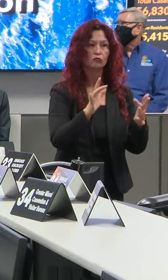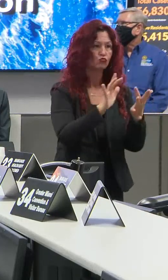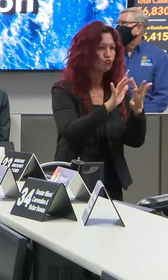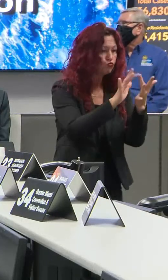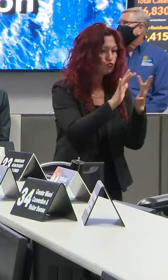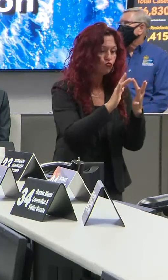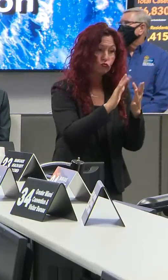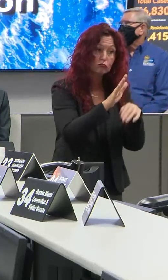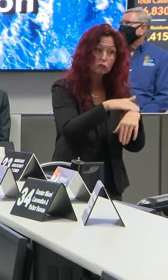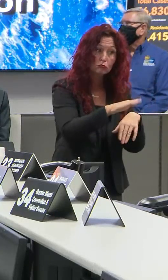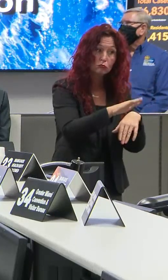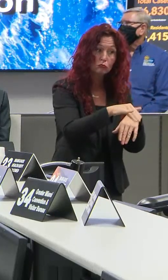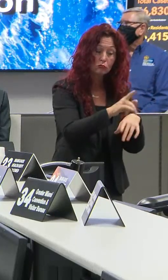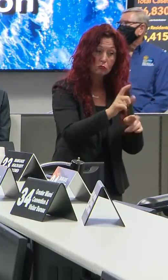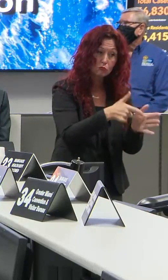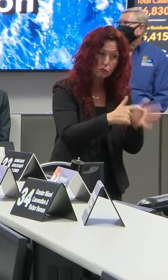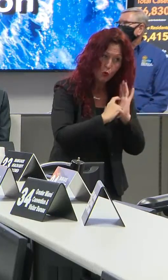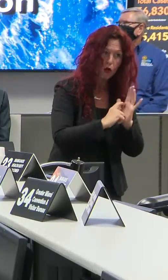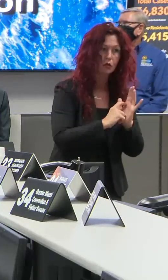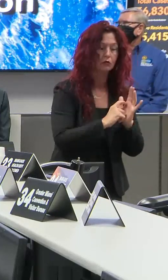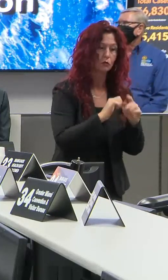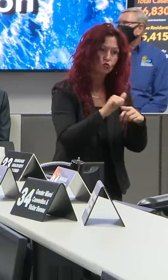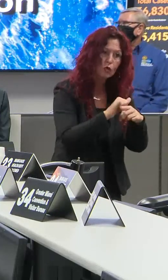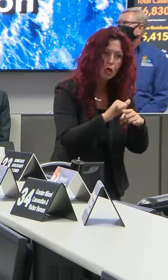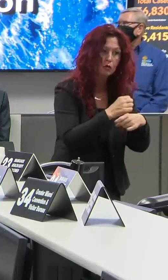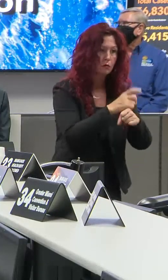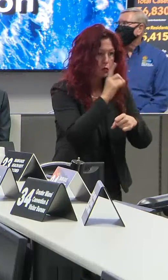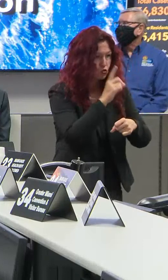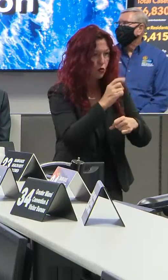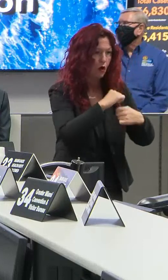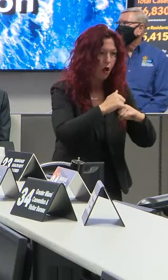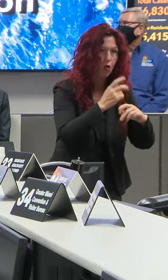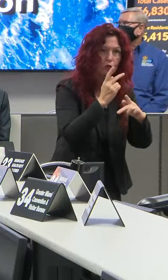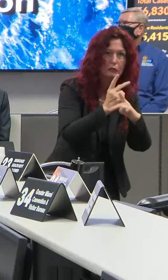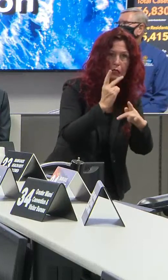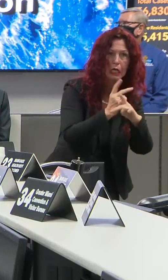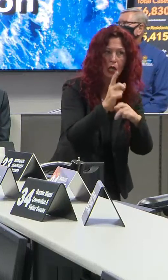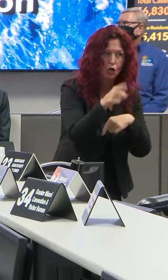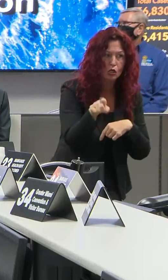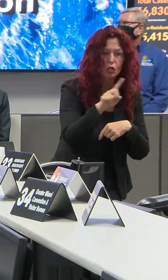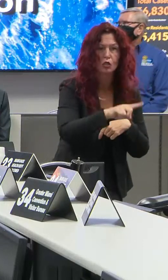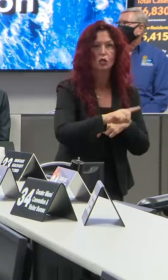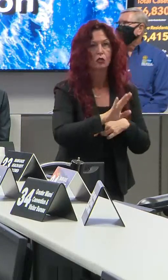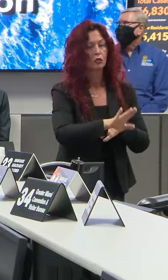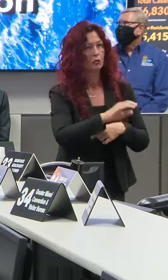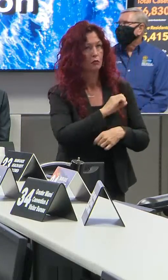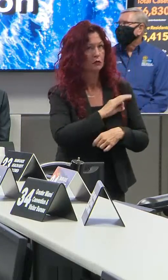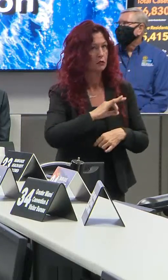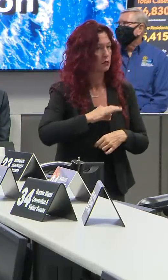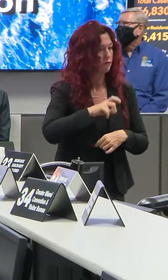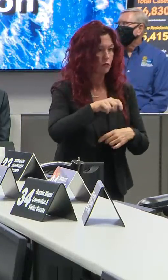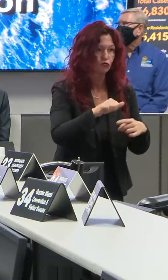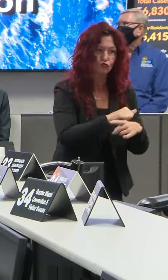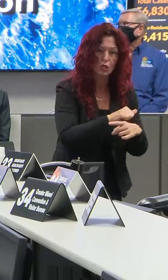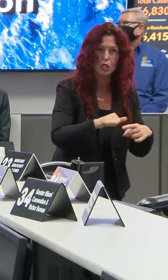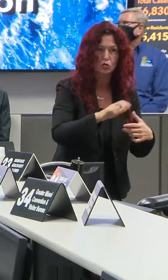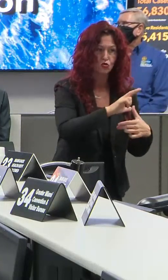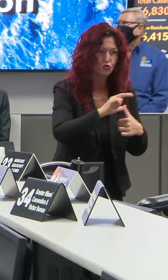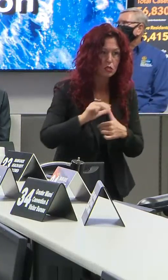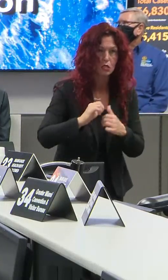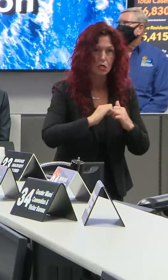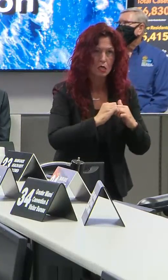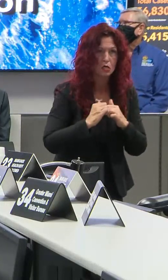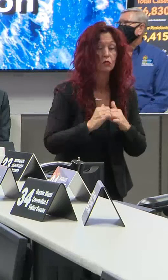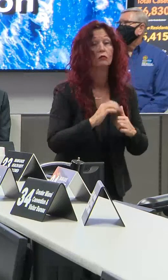your staff. If you remain at home, do not forget to purchase a cooler for medicine and ice in case the